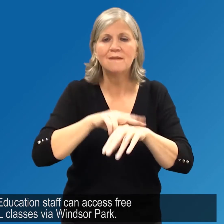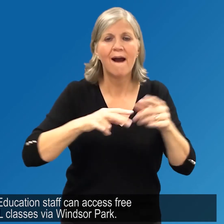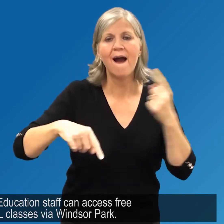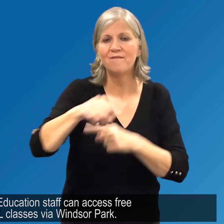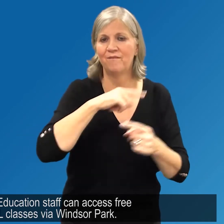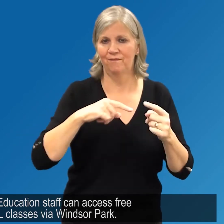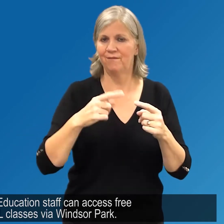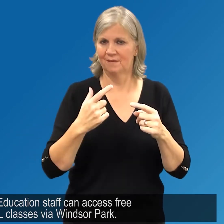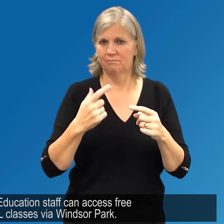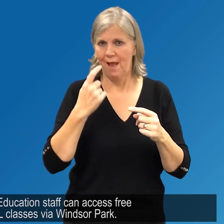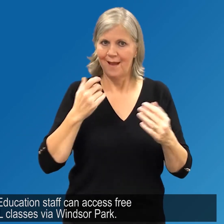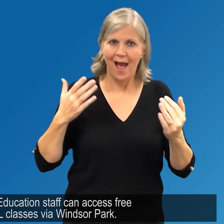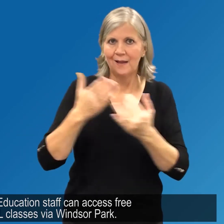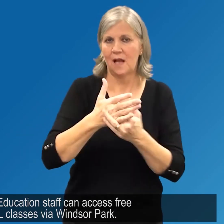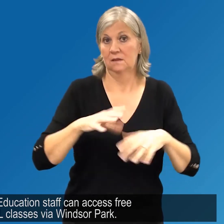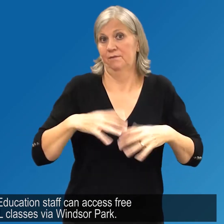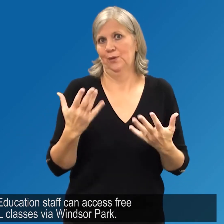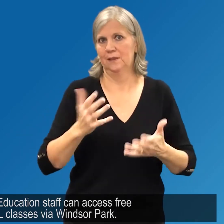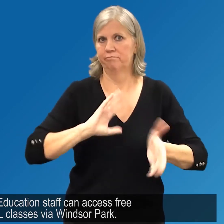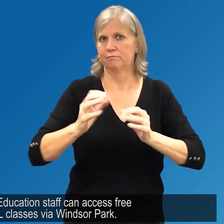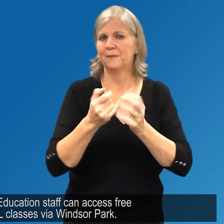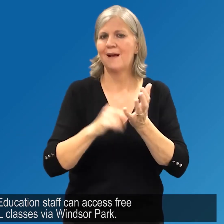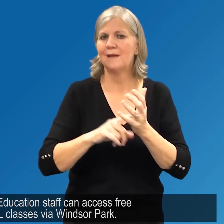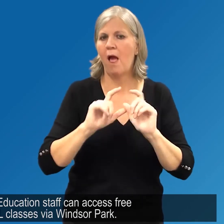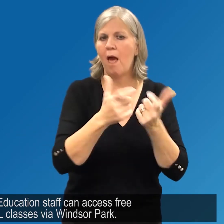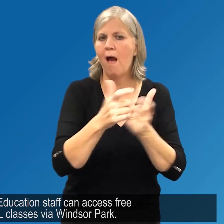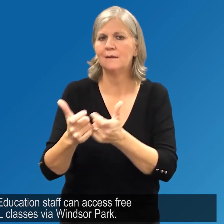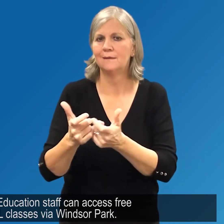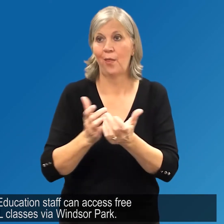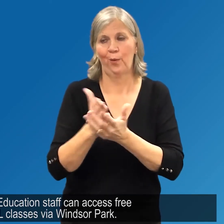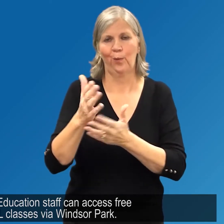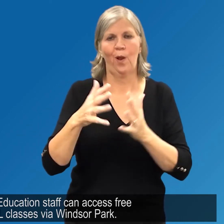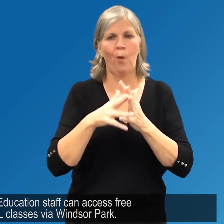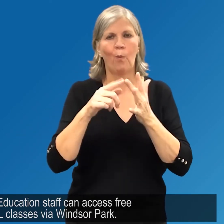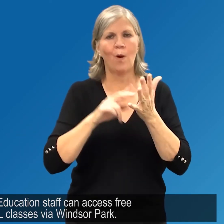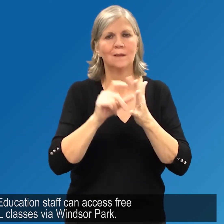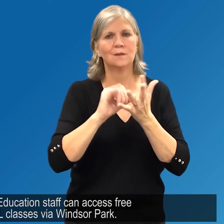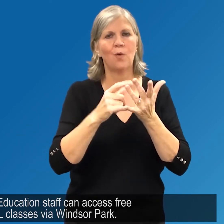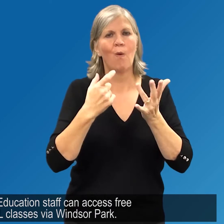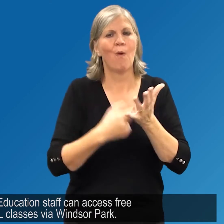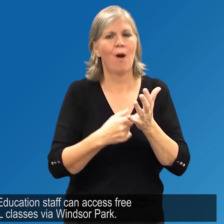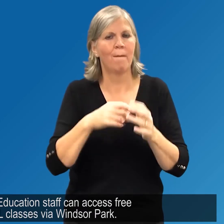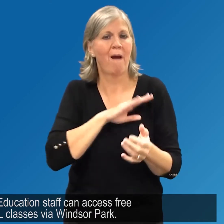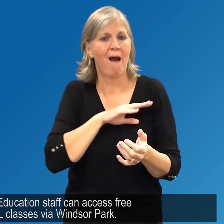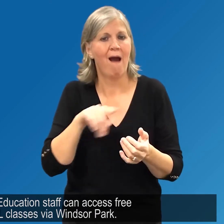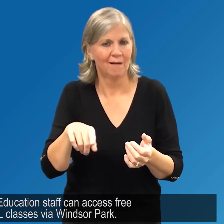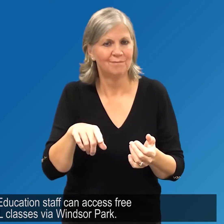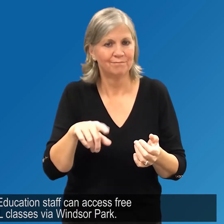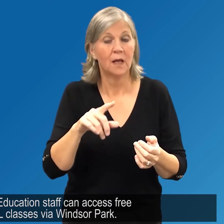All FC education staff can access free BSL classes via Windsor Park.